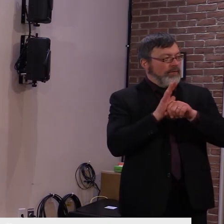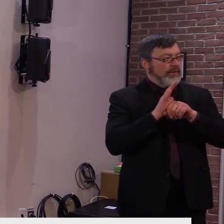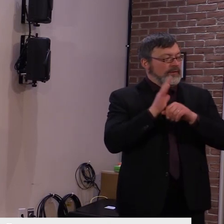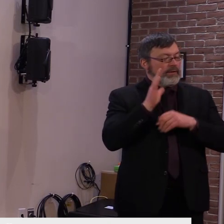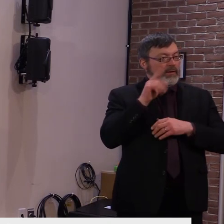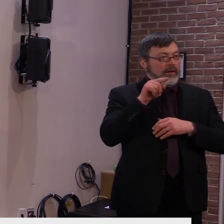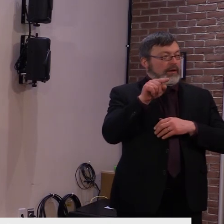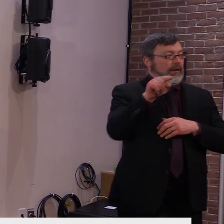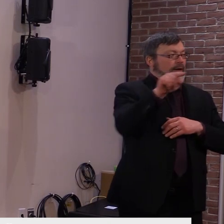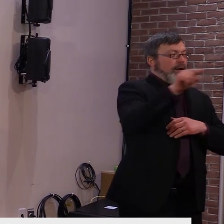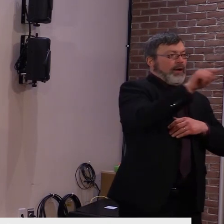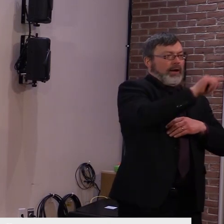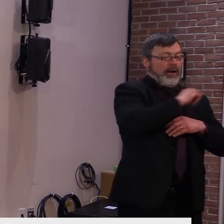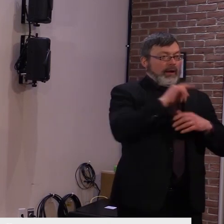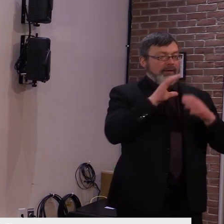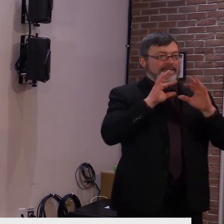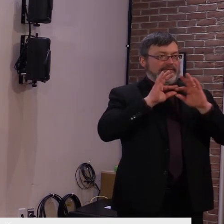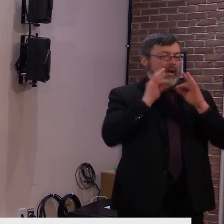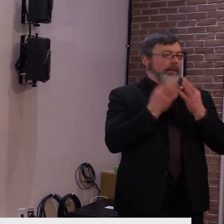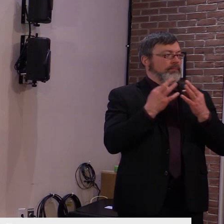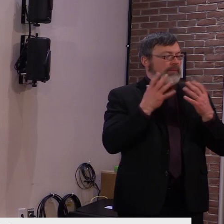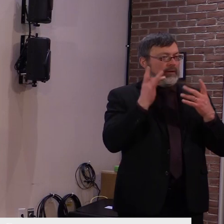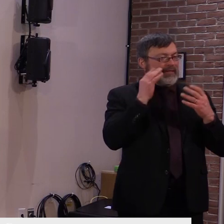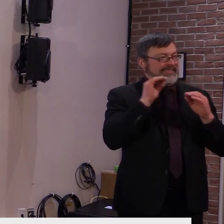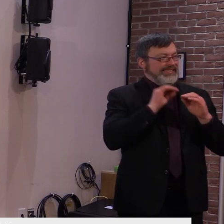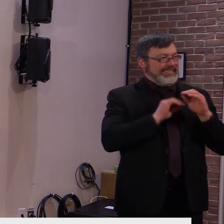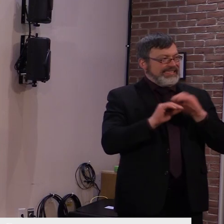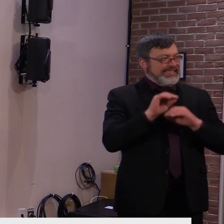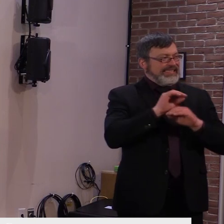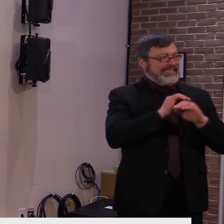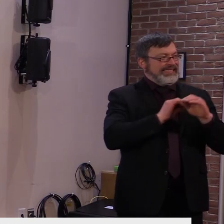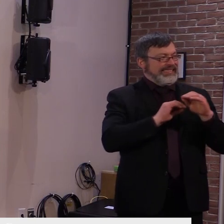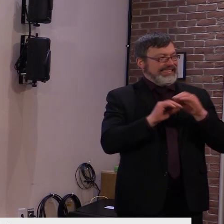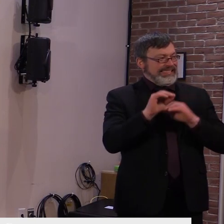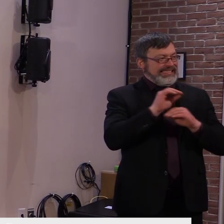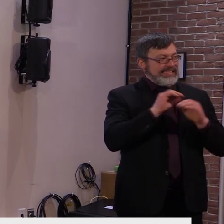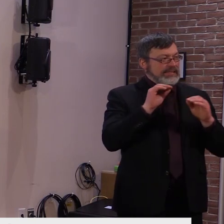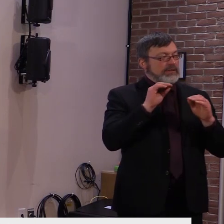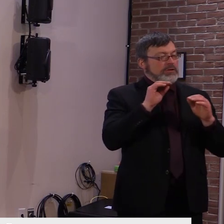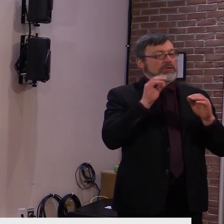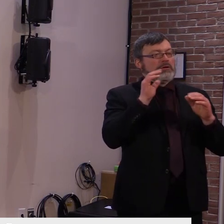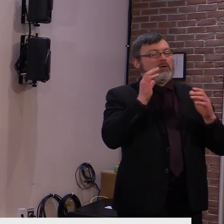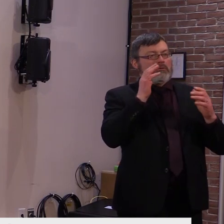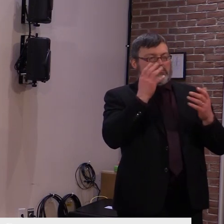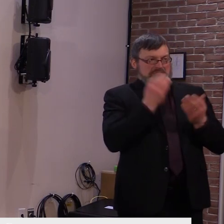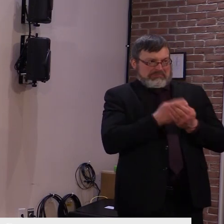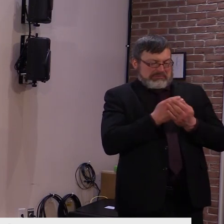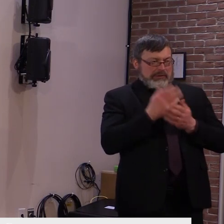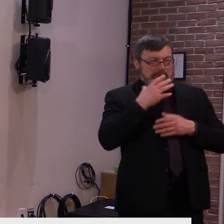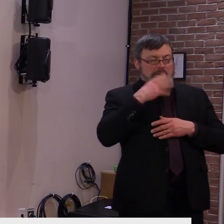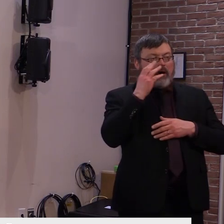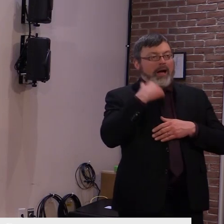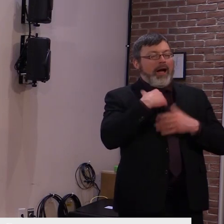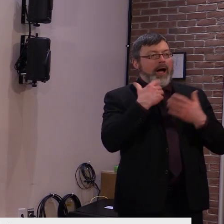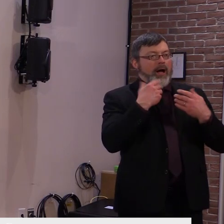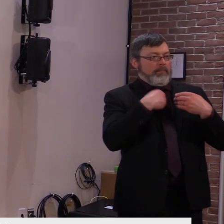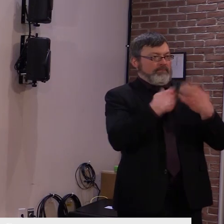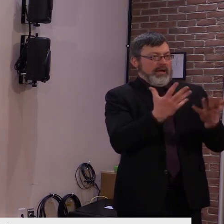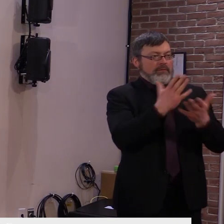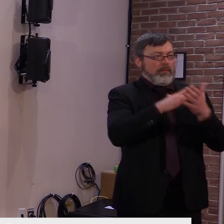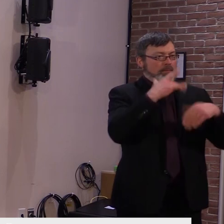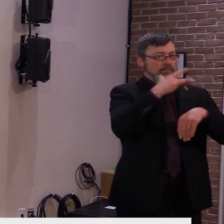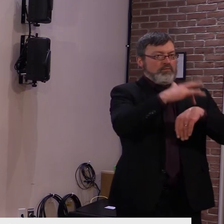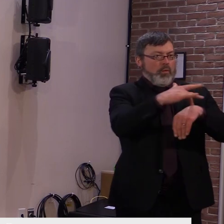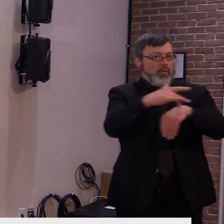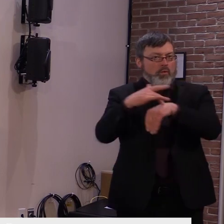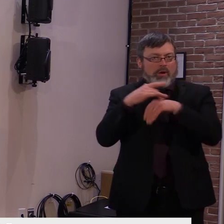that they may be able to help them during their struggles. So let's start with the overall progress. We